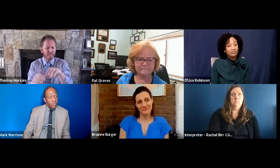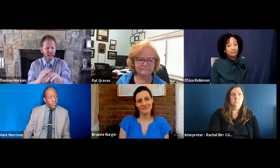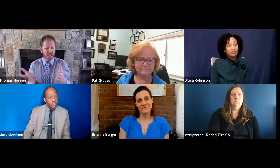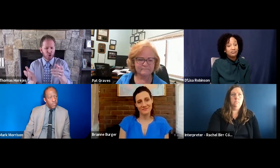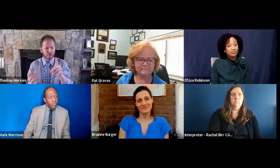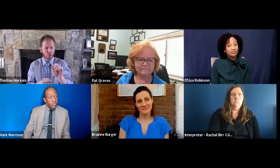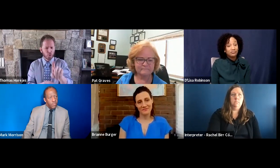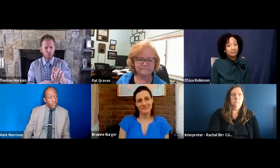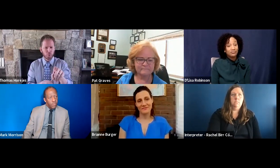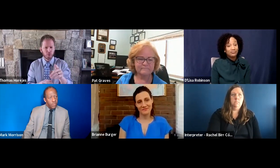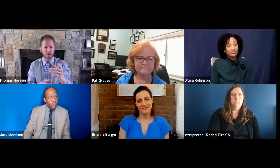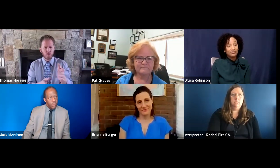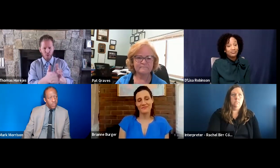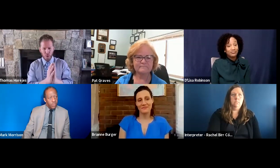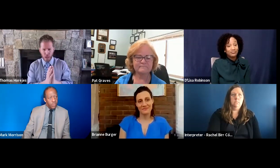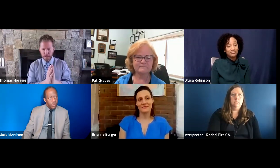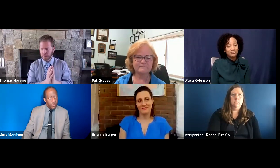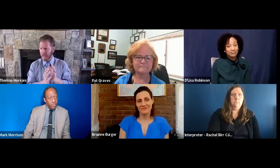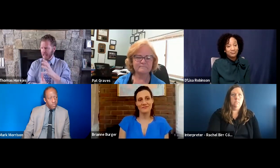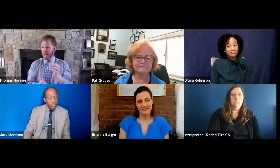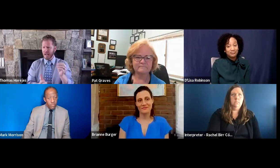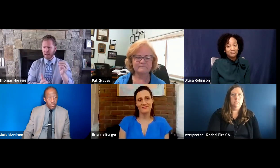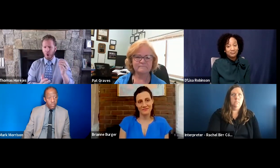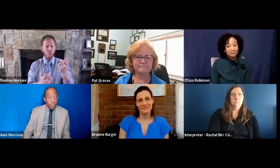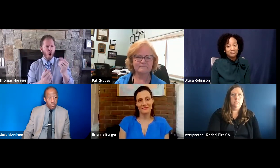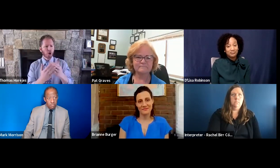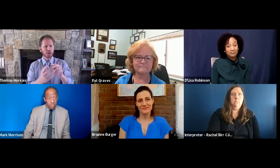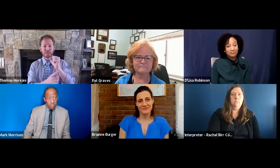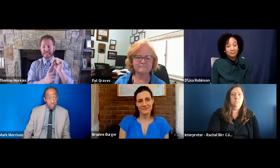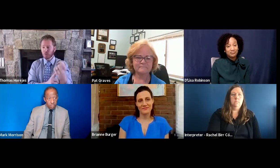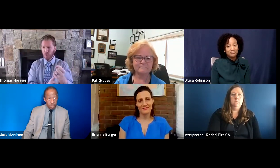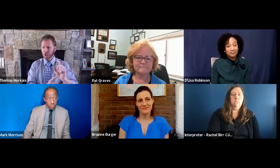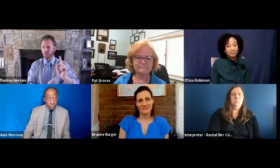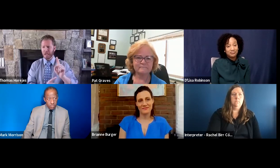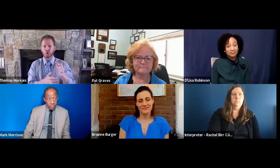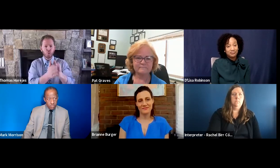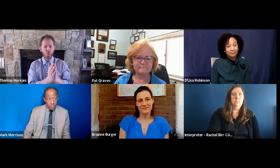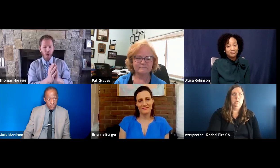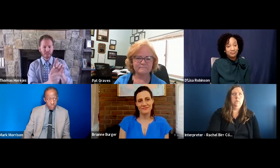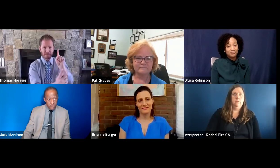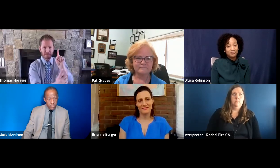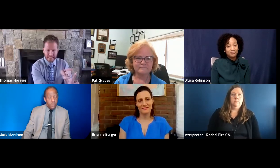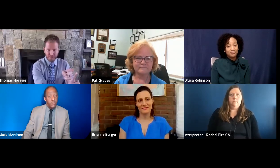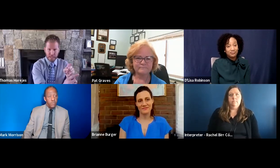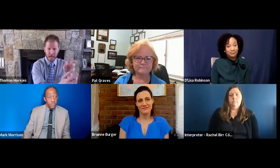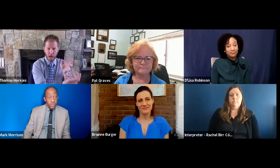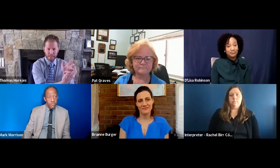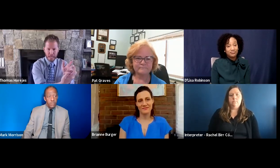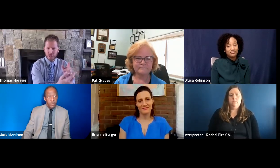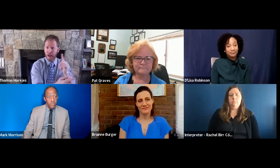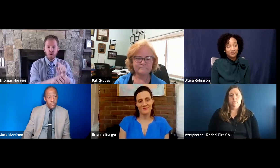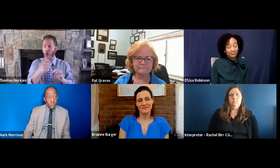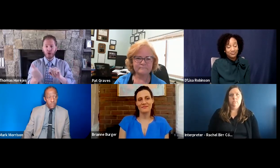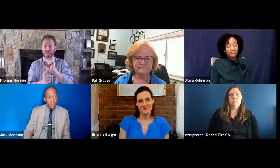access services. What do you use? What kind of services do you request? And What are some of the situations where